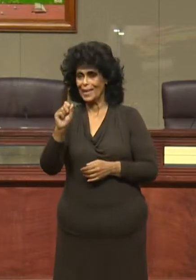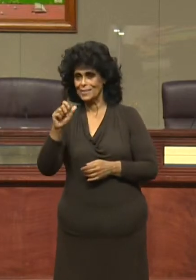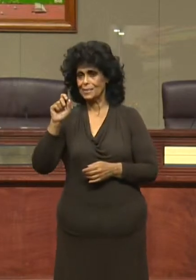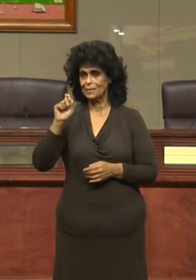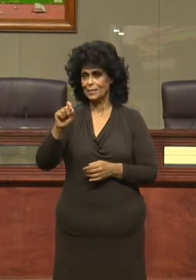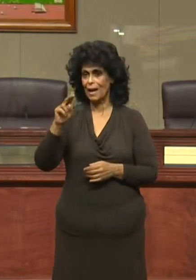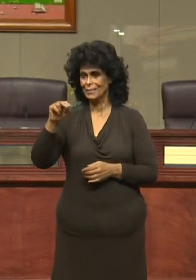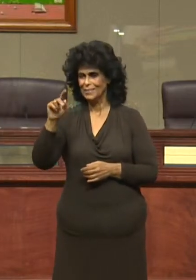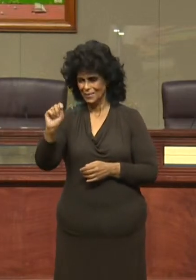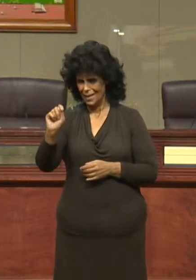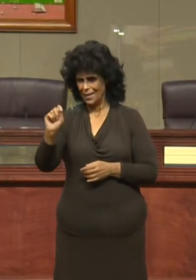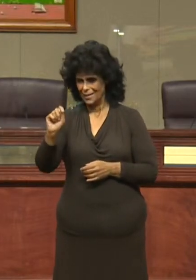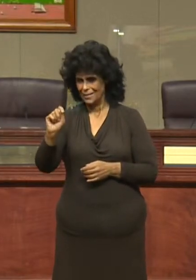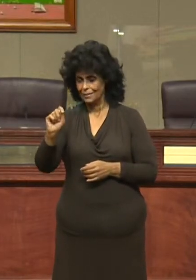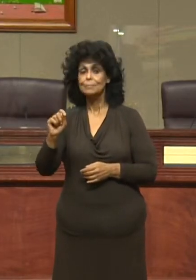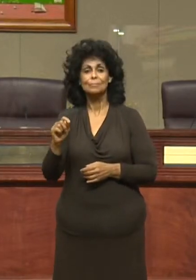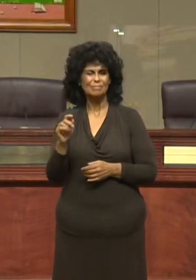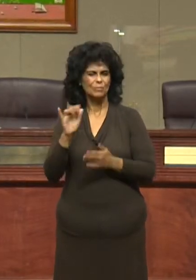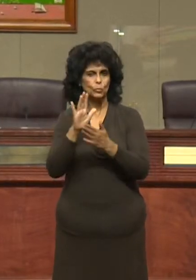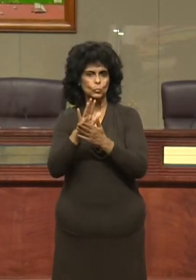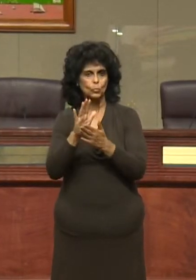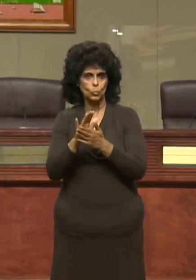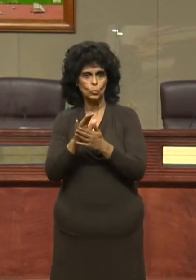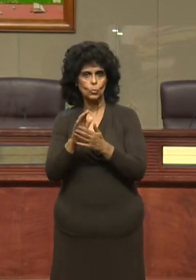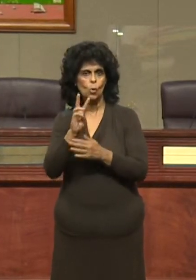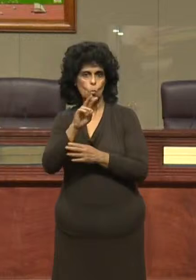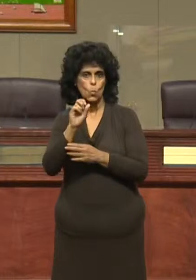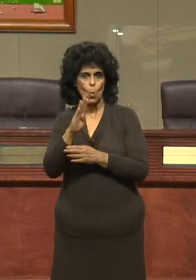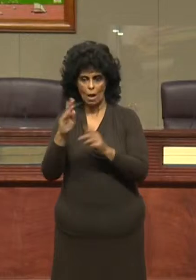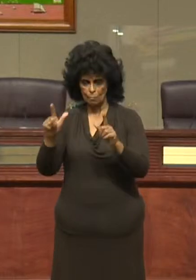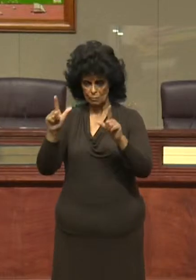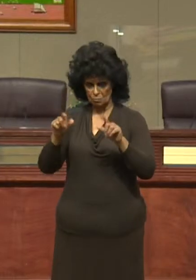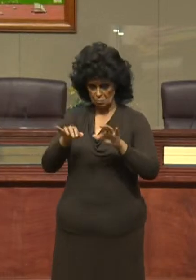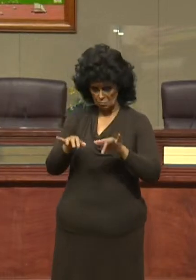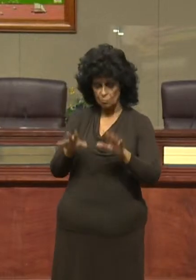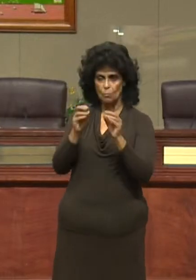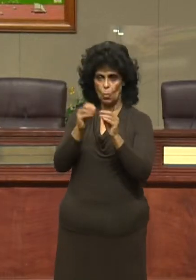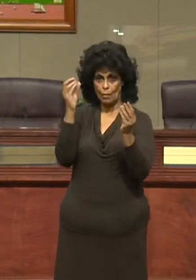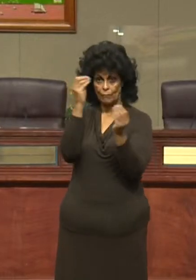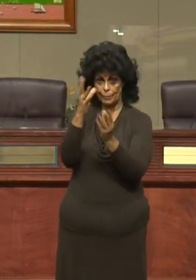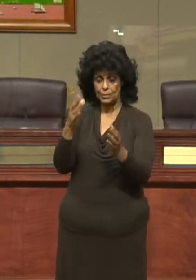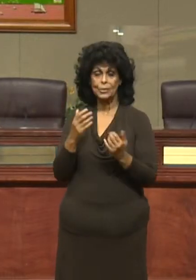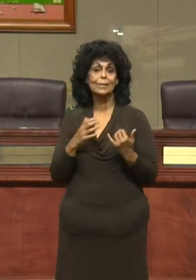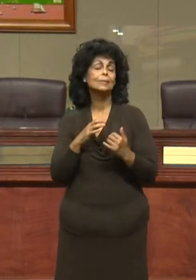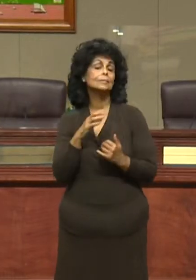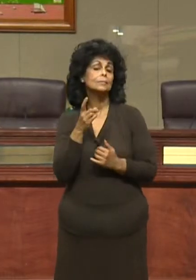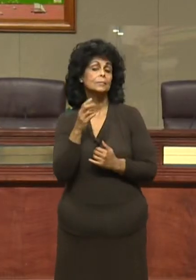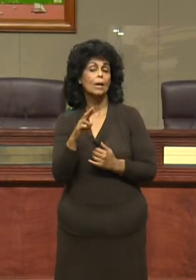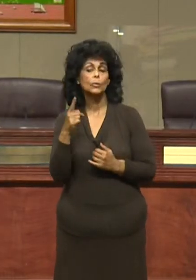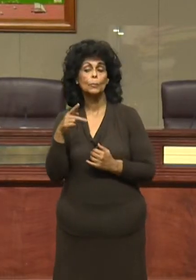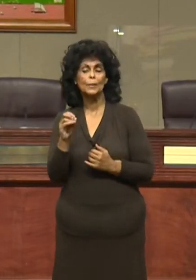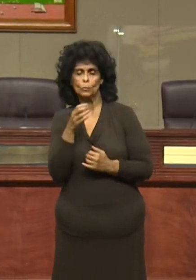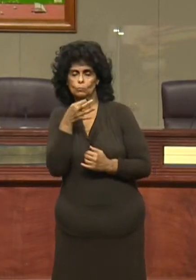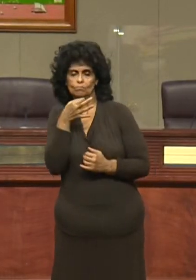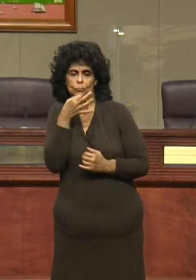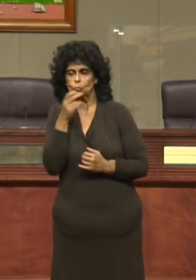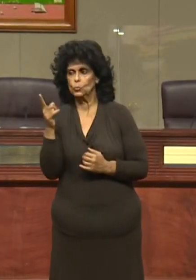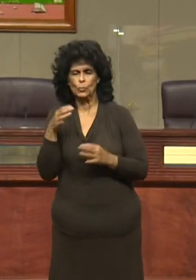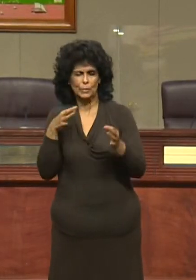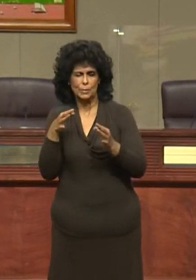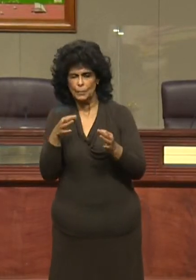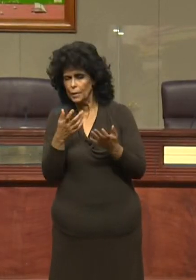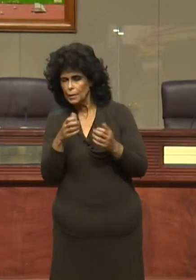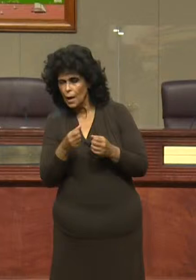ocps.net. Dr. Pino will mention in just a few moments what we're seeing in terms of the rate of